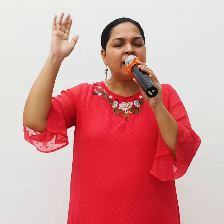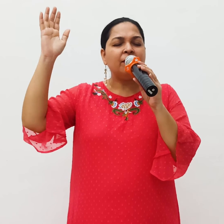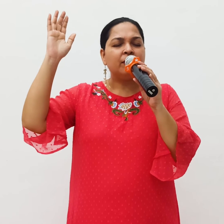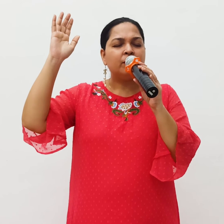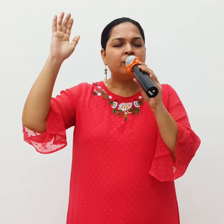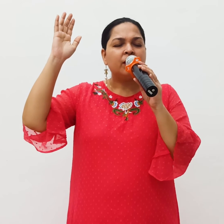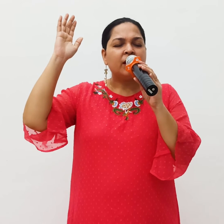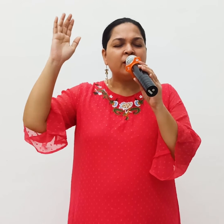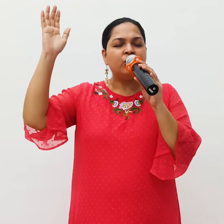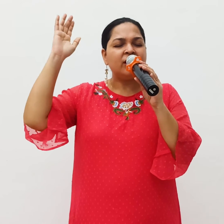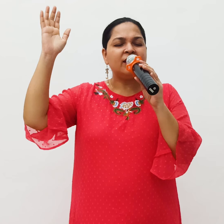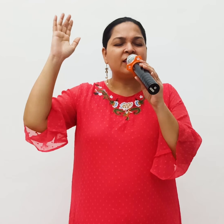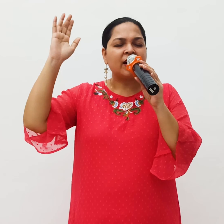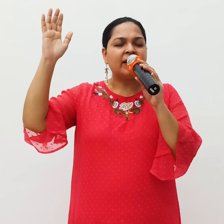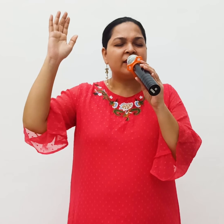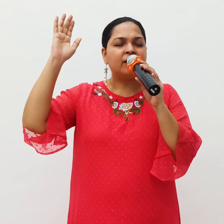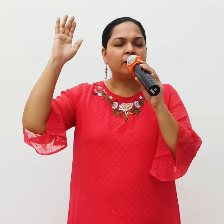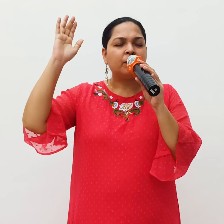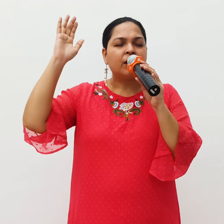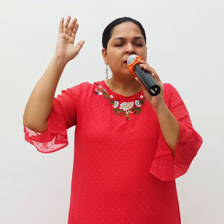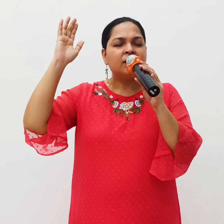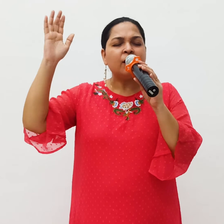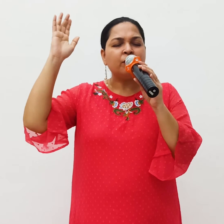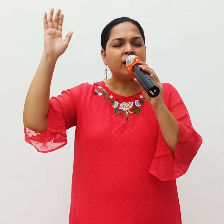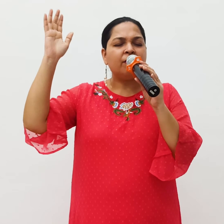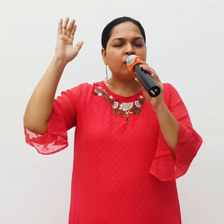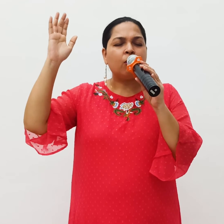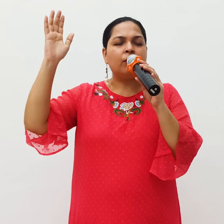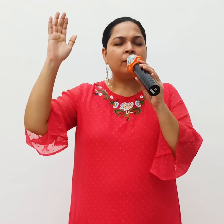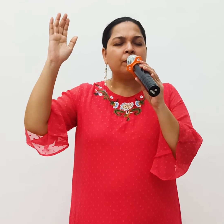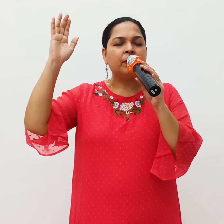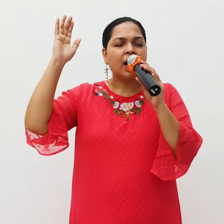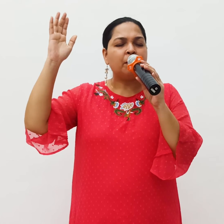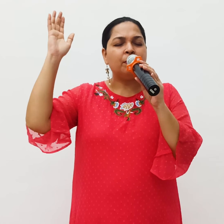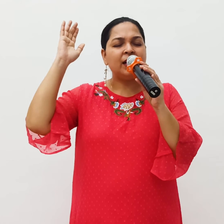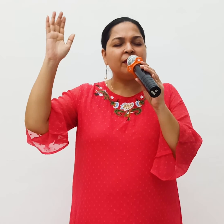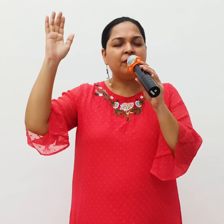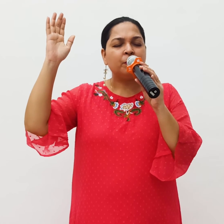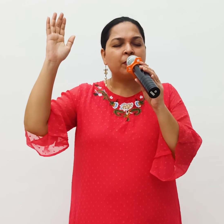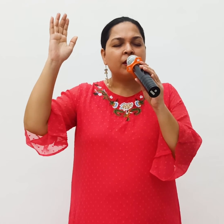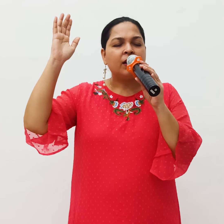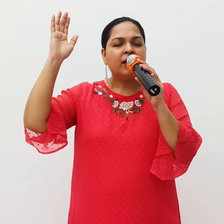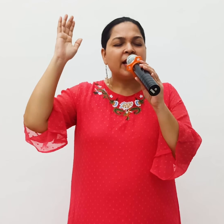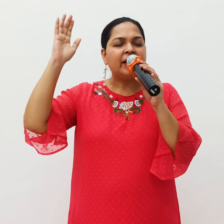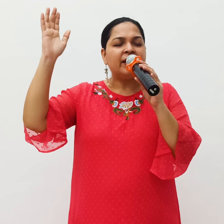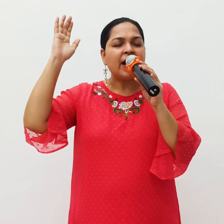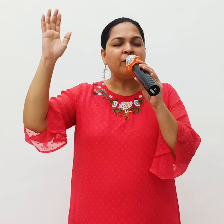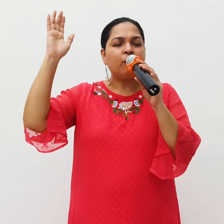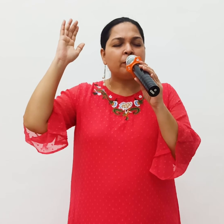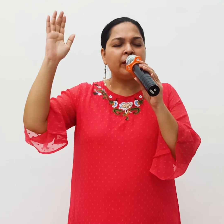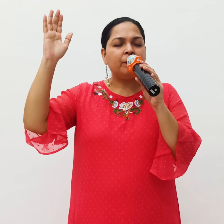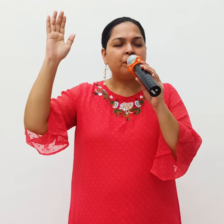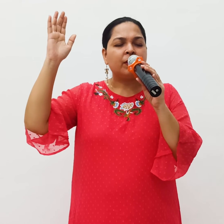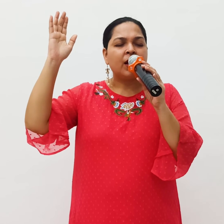I believe in Jesus Christ, Son of the living God. I believe that he